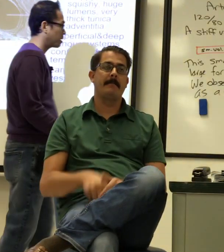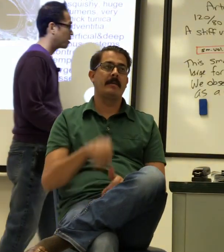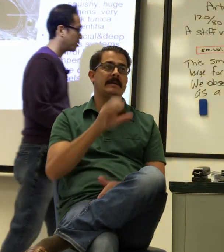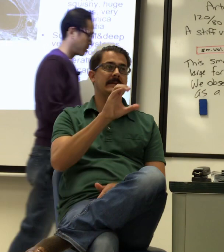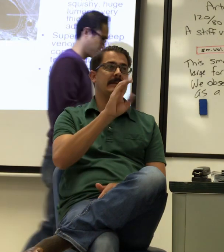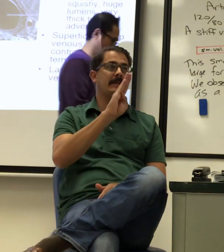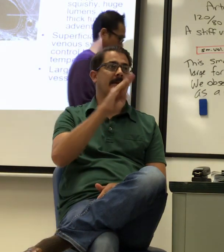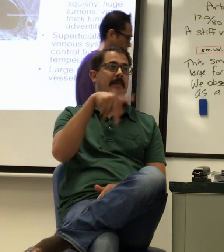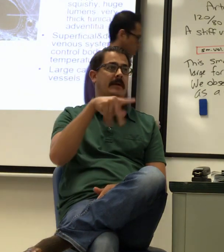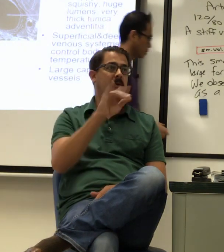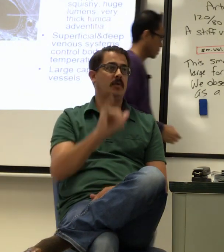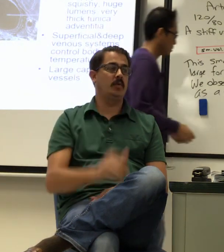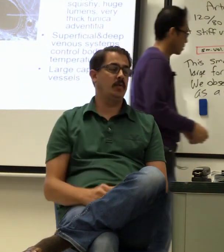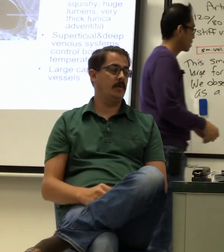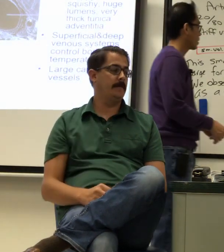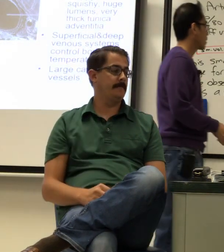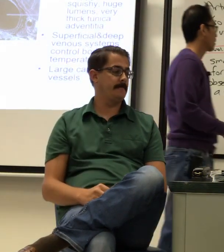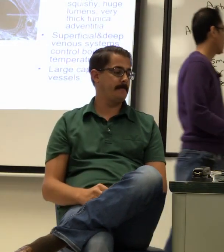CVP.